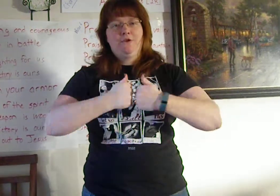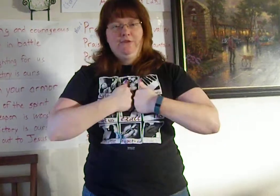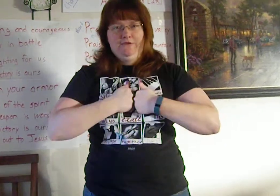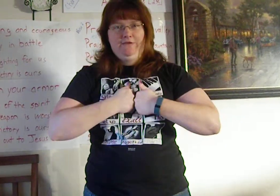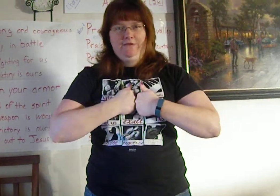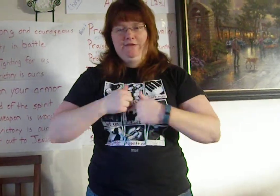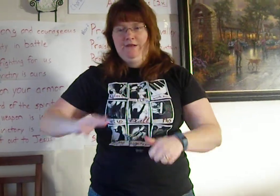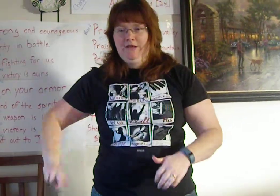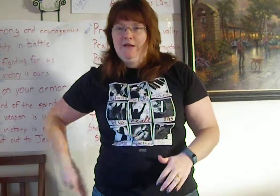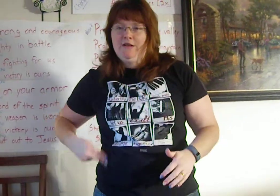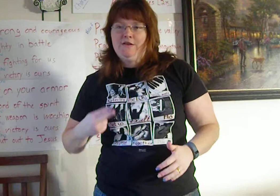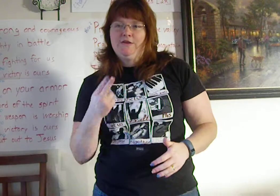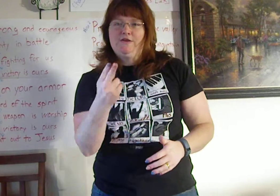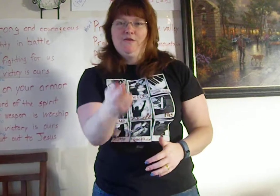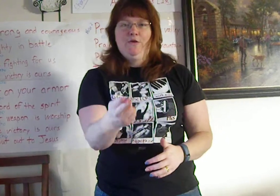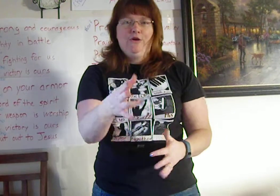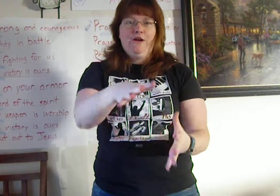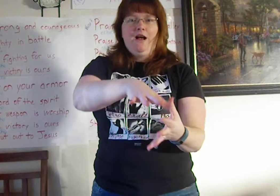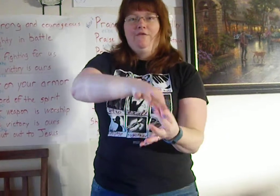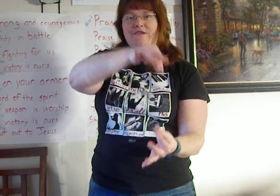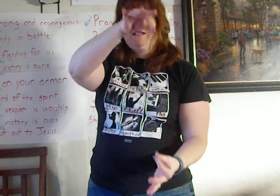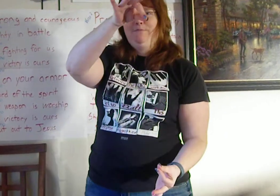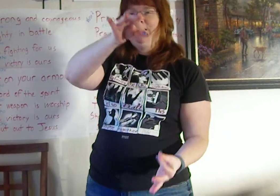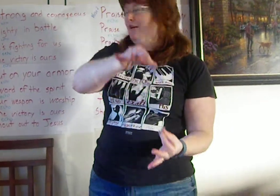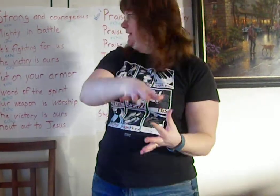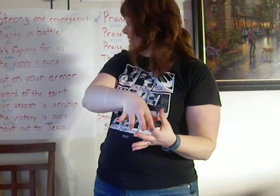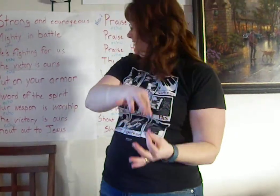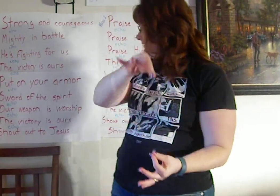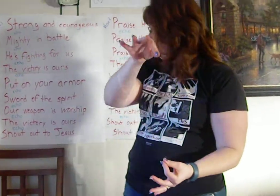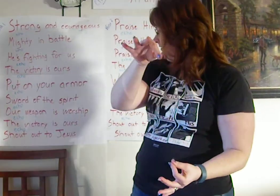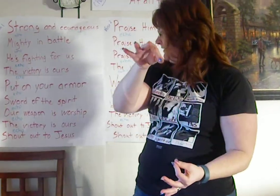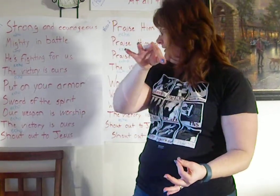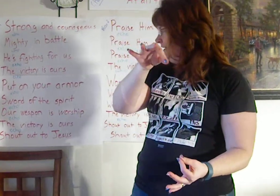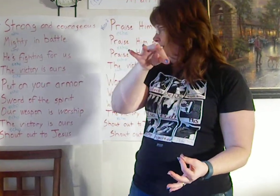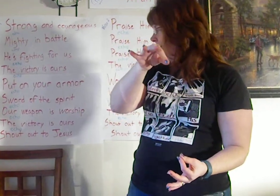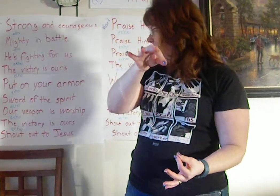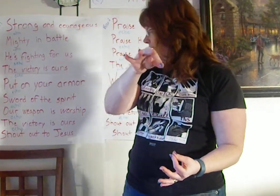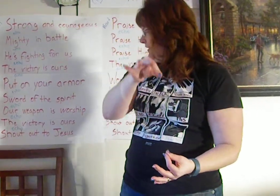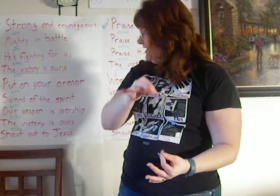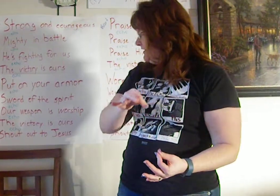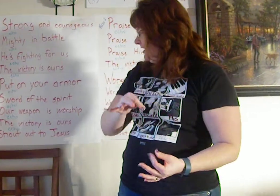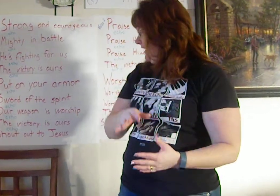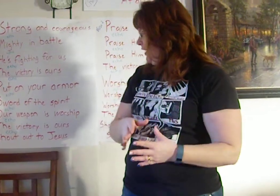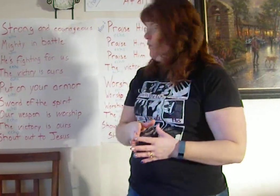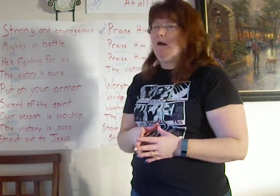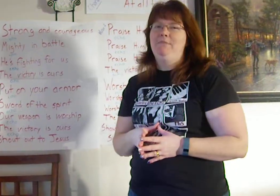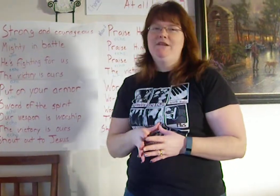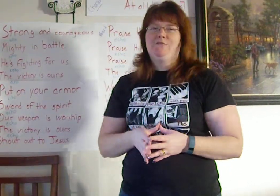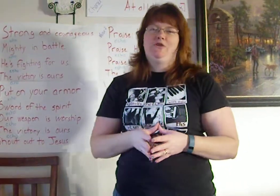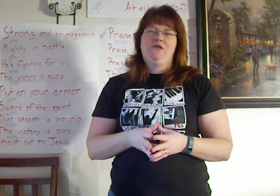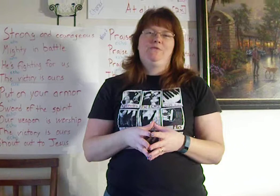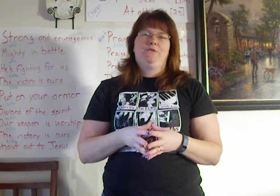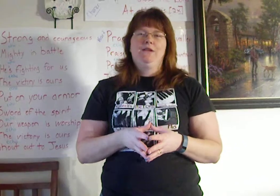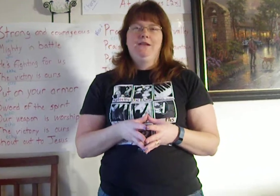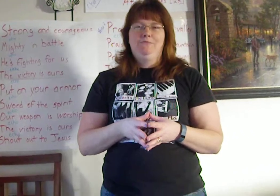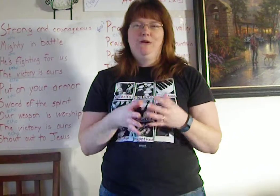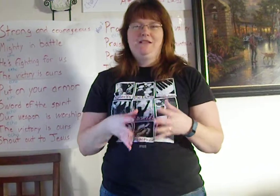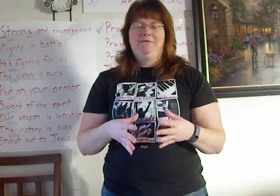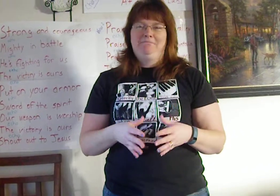armor, sword of the Spirit. Now this line, our weapon is worship. There really wasn't